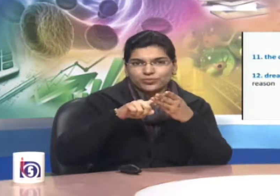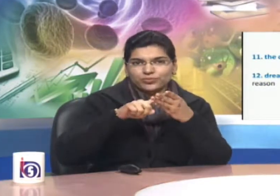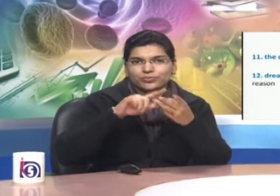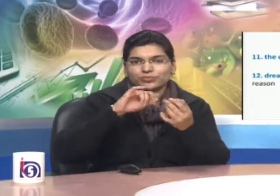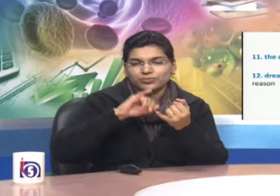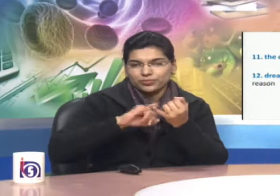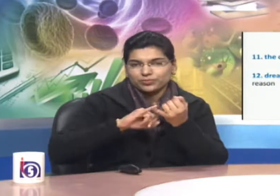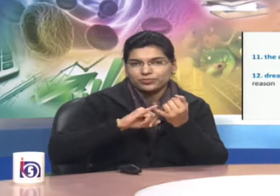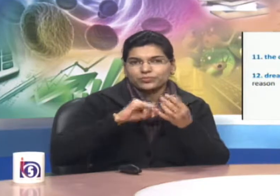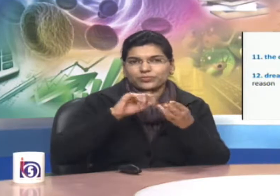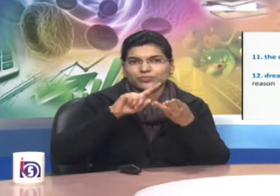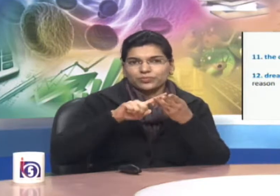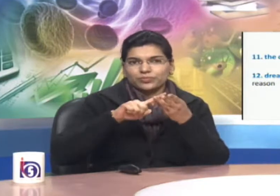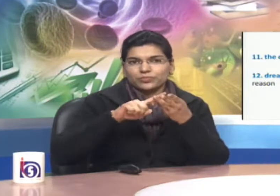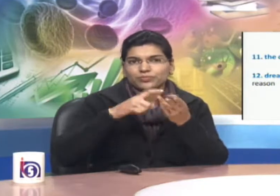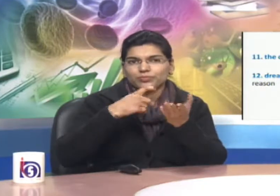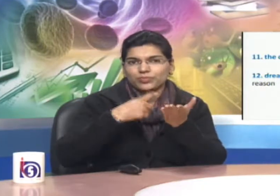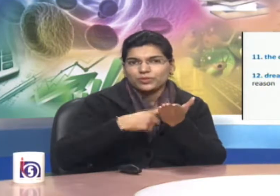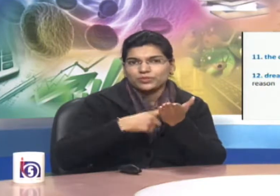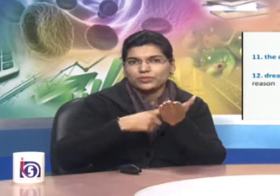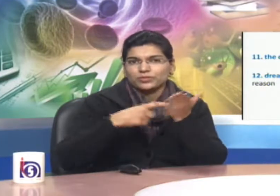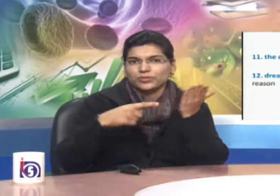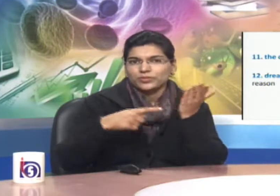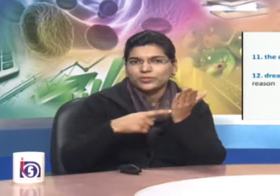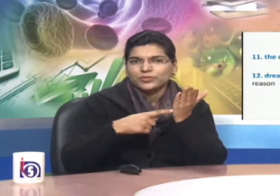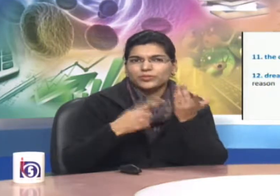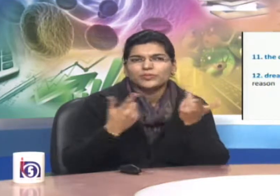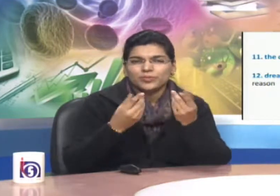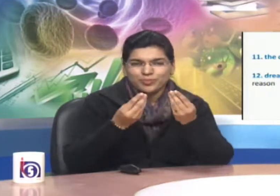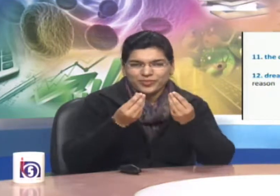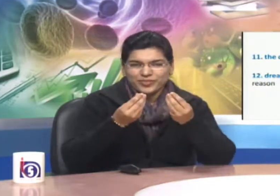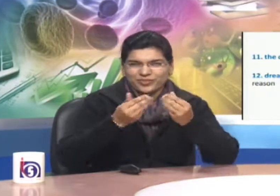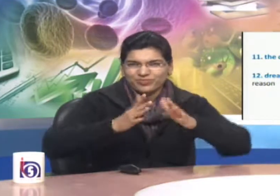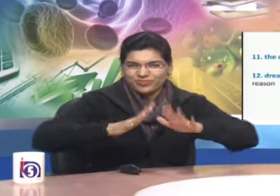dreary desert sand.